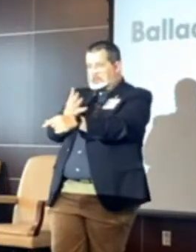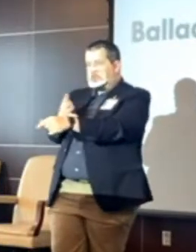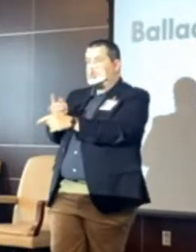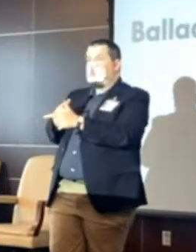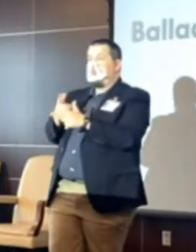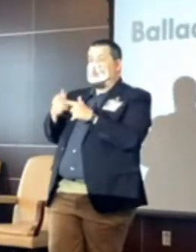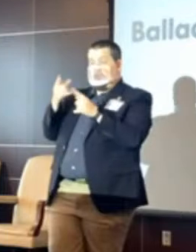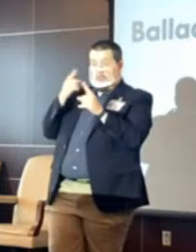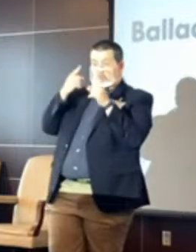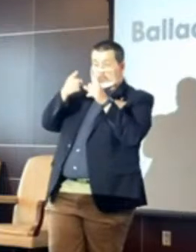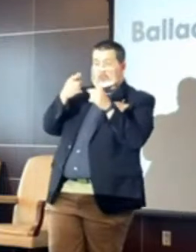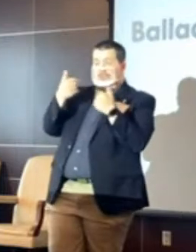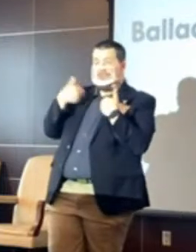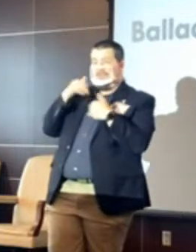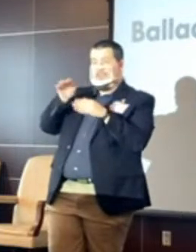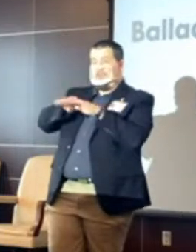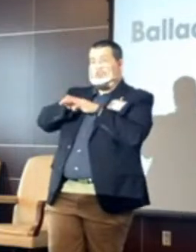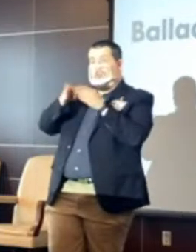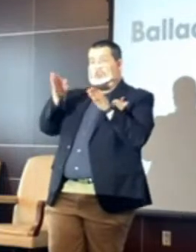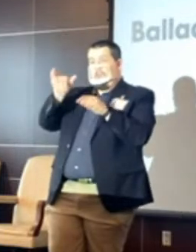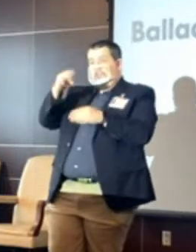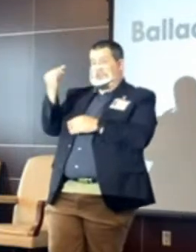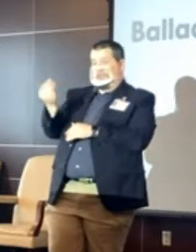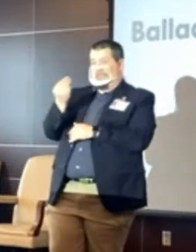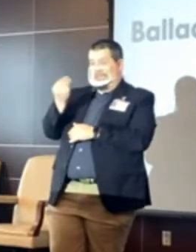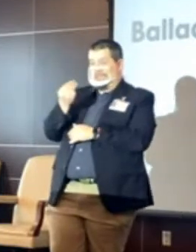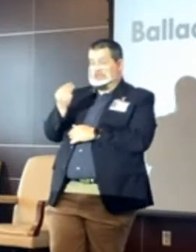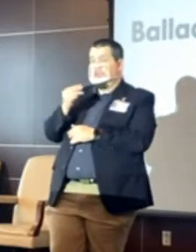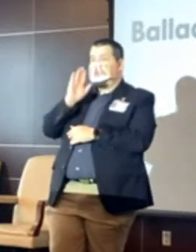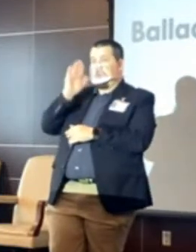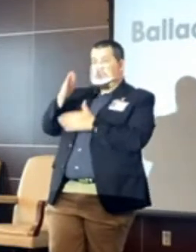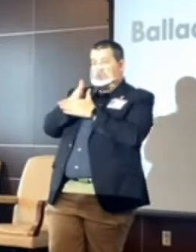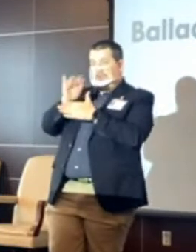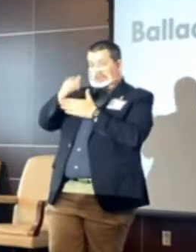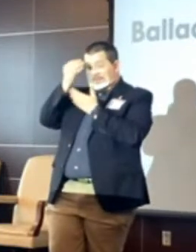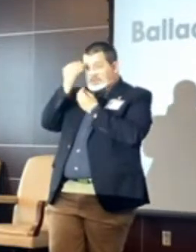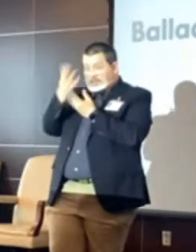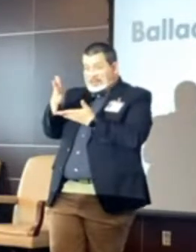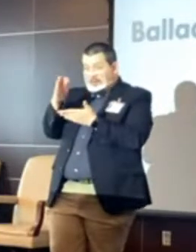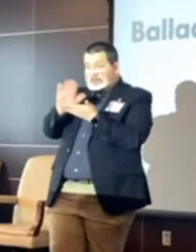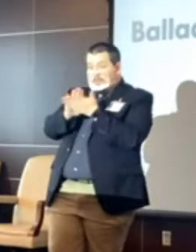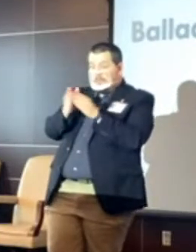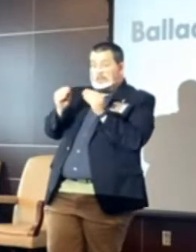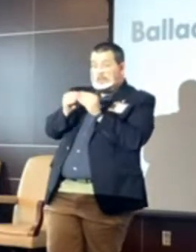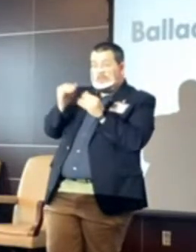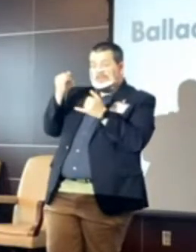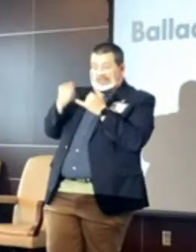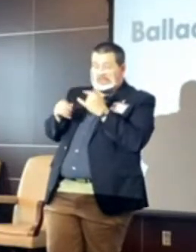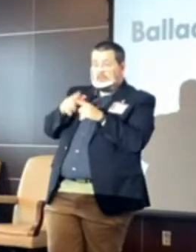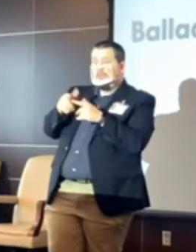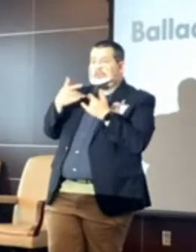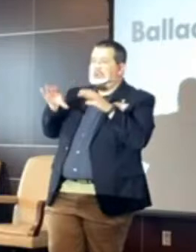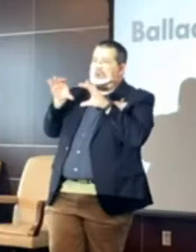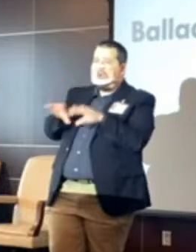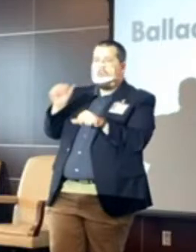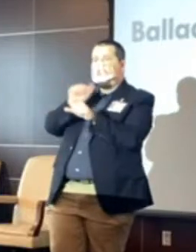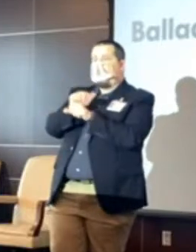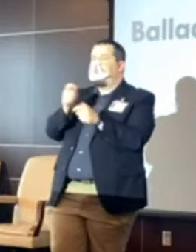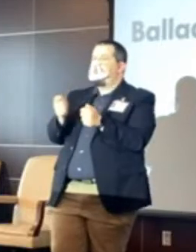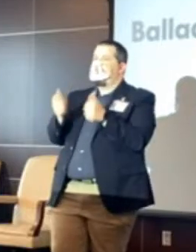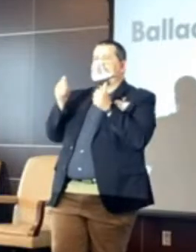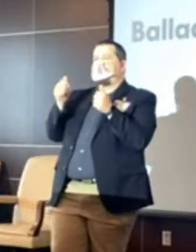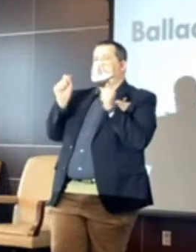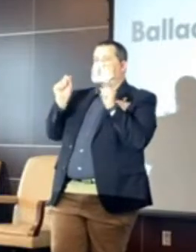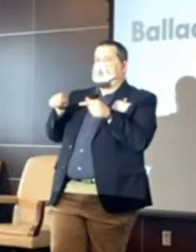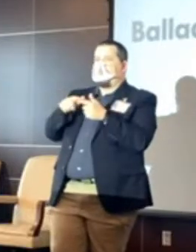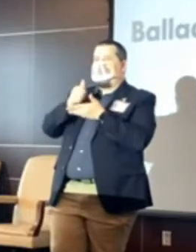if we stay on track, is to have that open by Monday. Certainly we will share that information as it becomes final, but we are actively working just as quickly as we